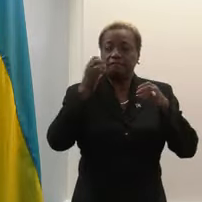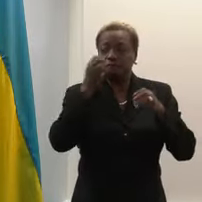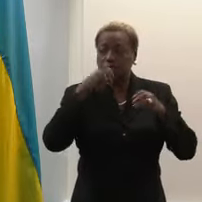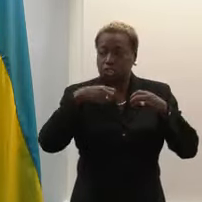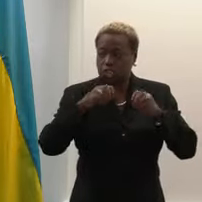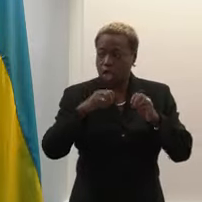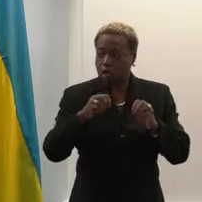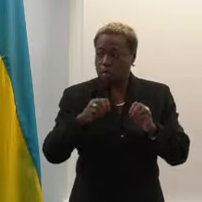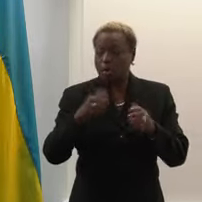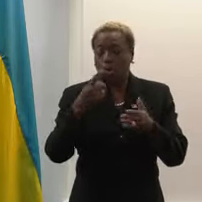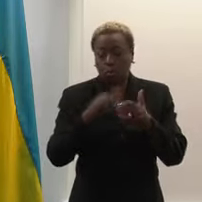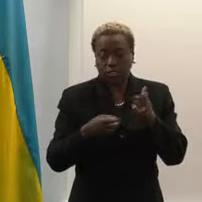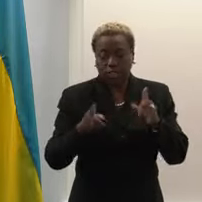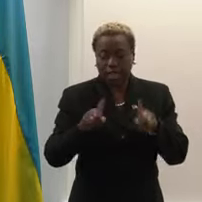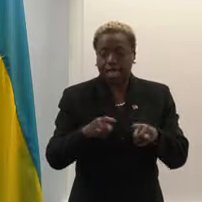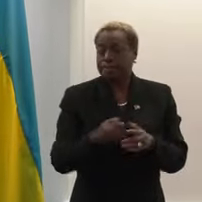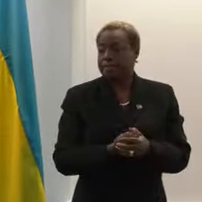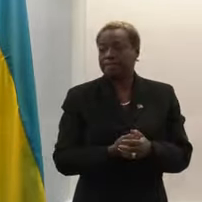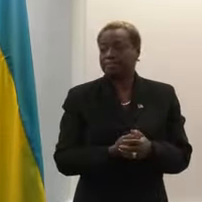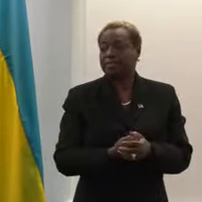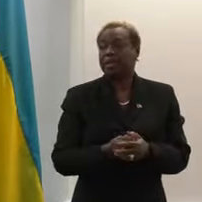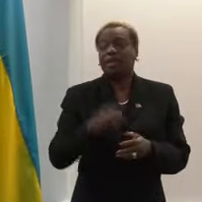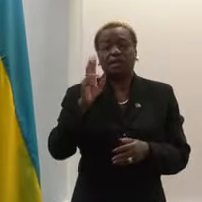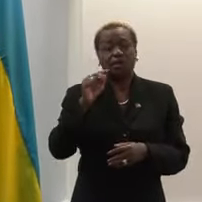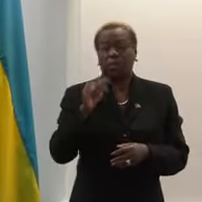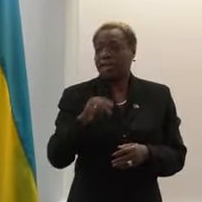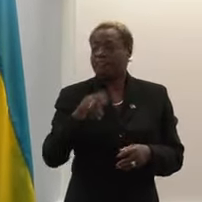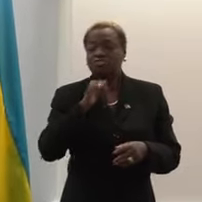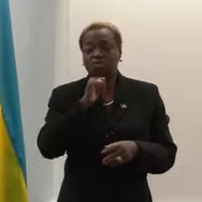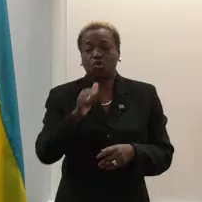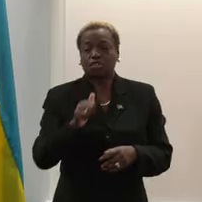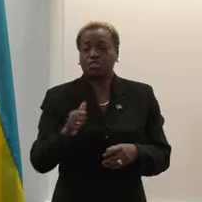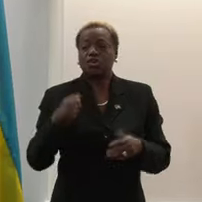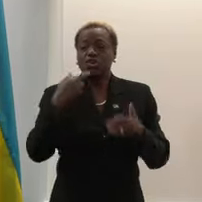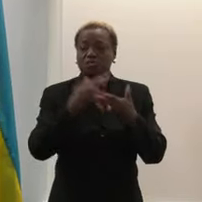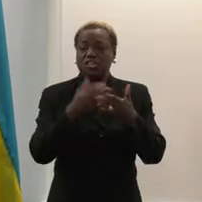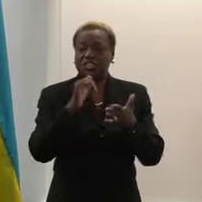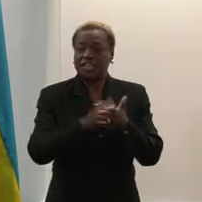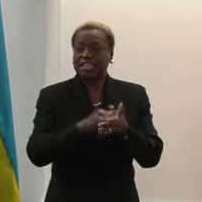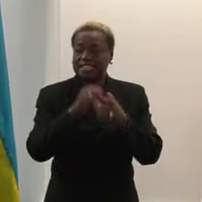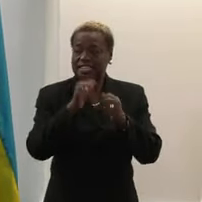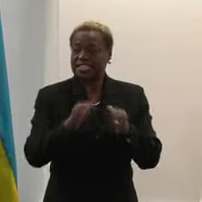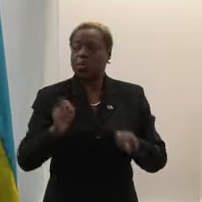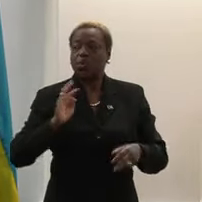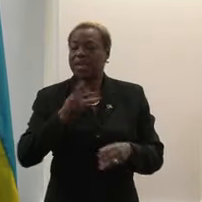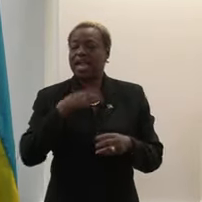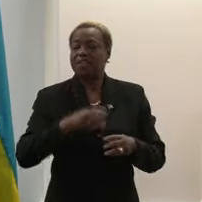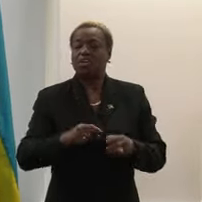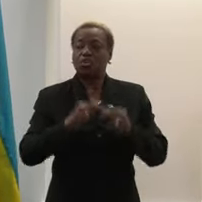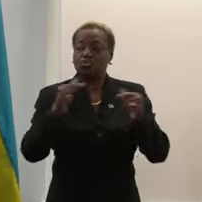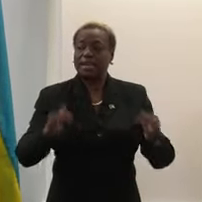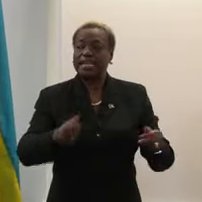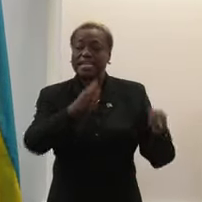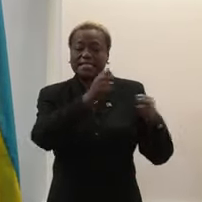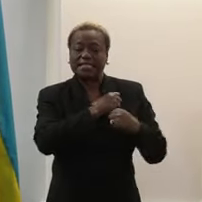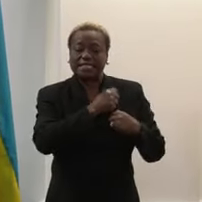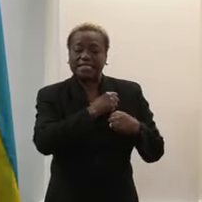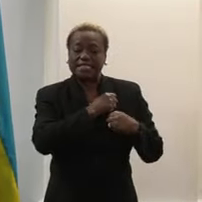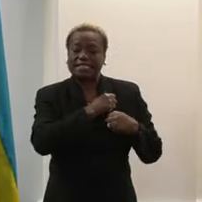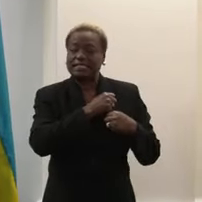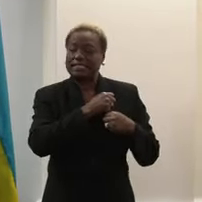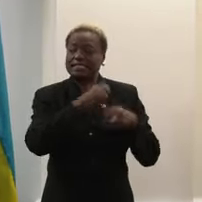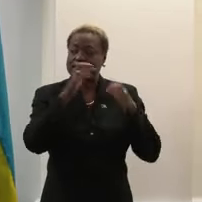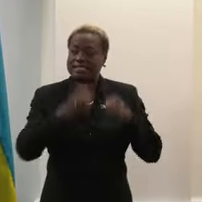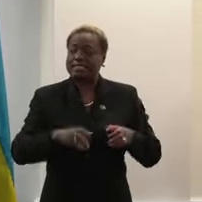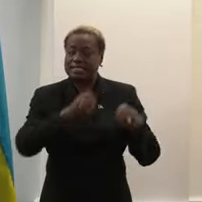Mr. Prime Minister. We have not reached that stage yet. We have a very great citizens' army, of which I know you will be a part of it, so